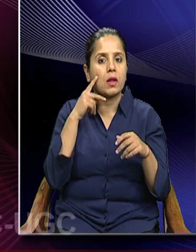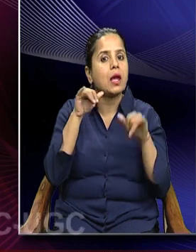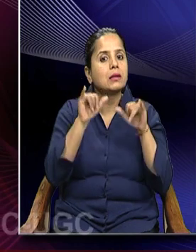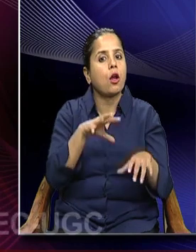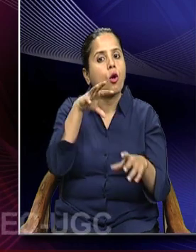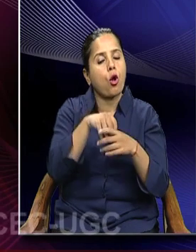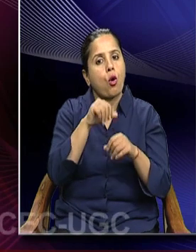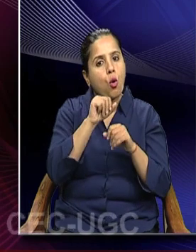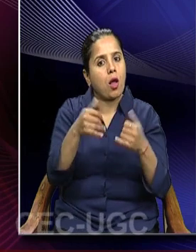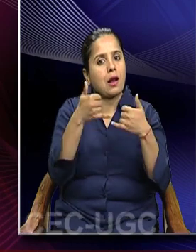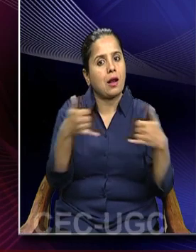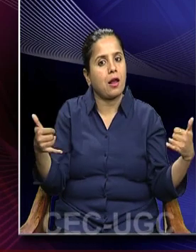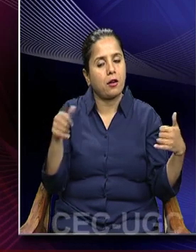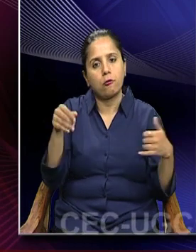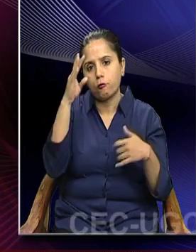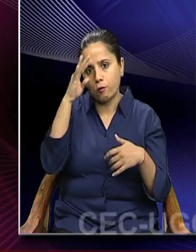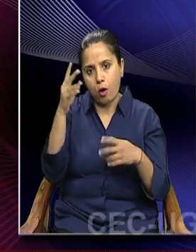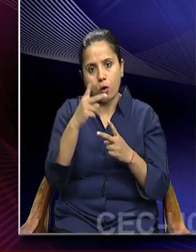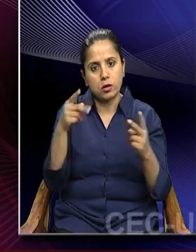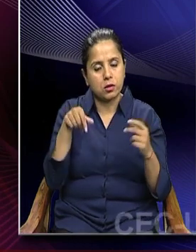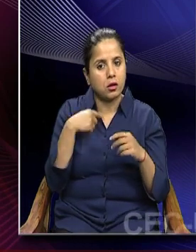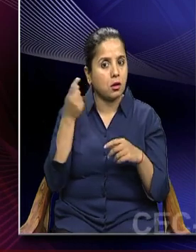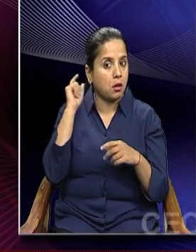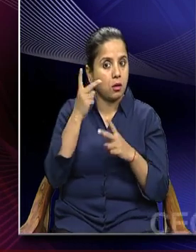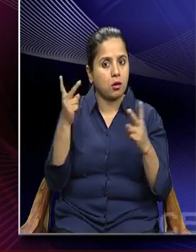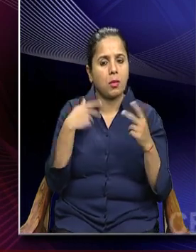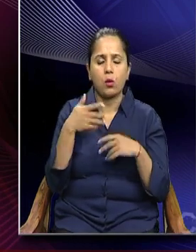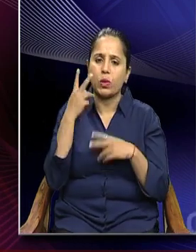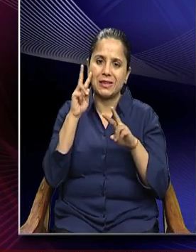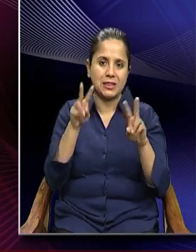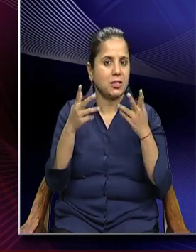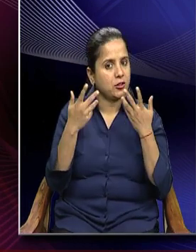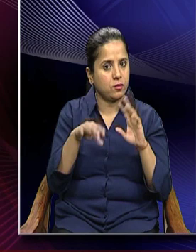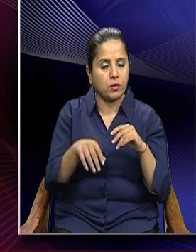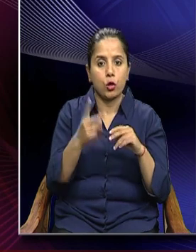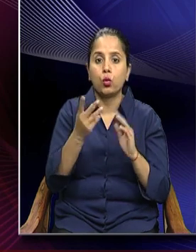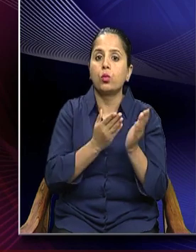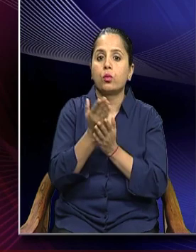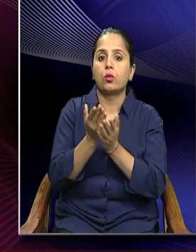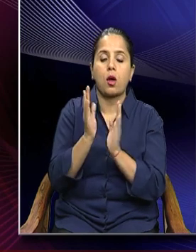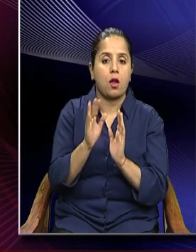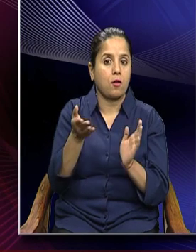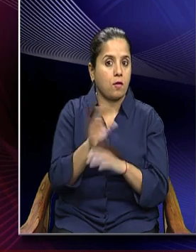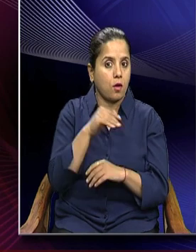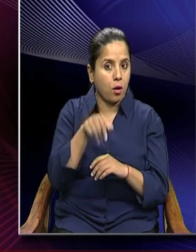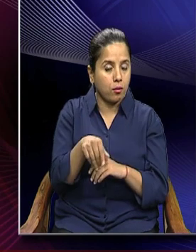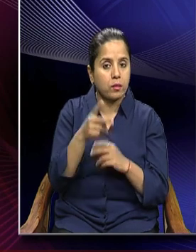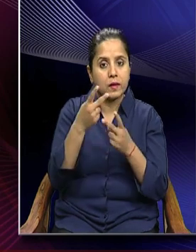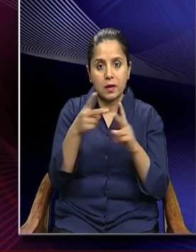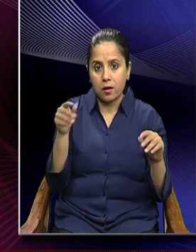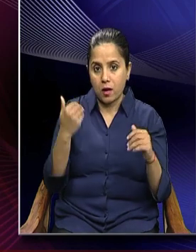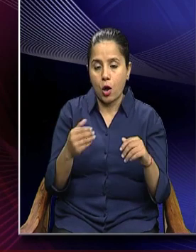their underlying philosophical assumption, and we have already observed this. The 2 methods are derived from distinct